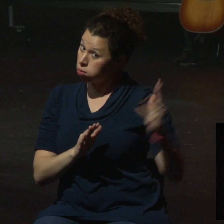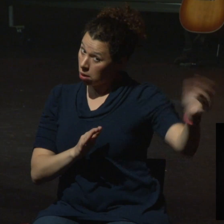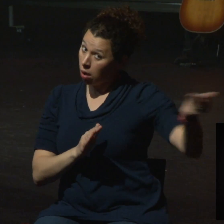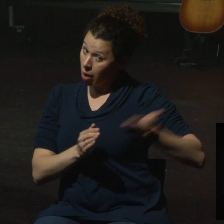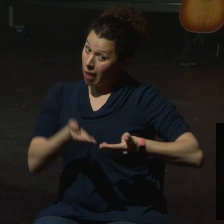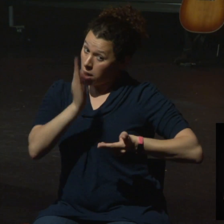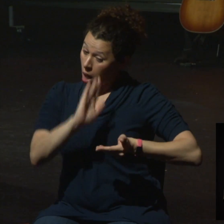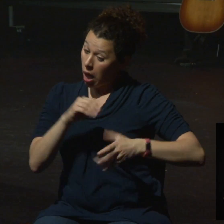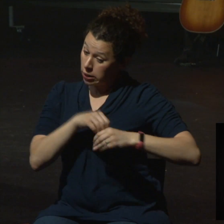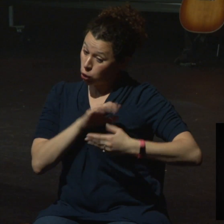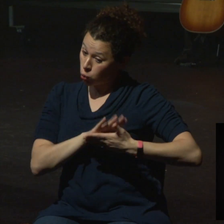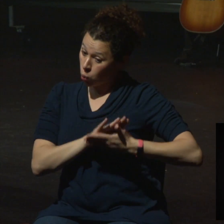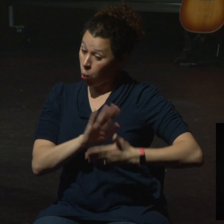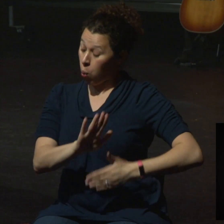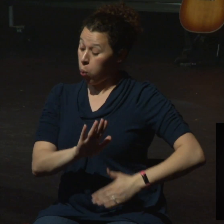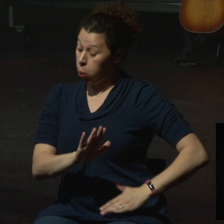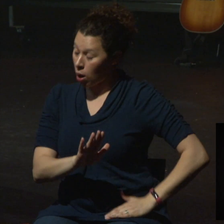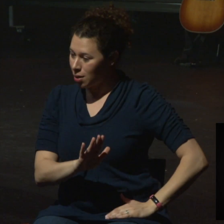in.